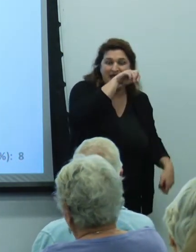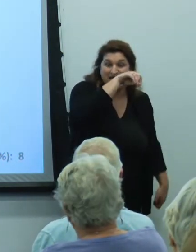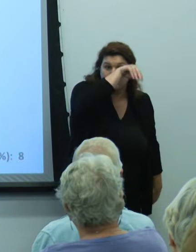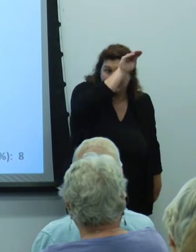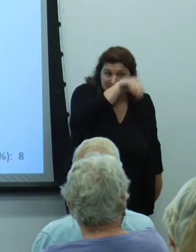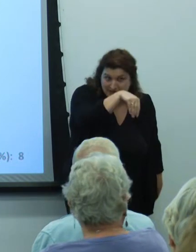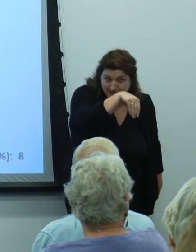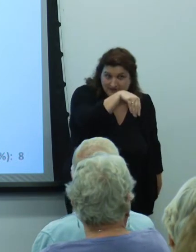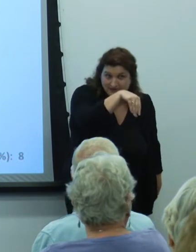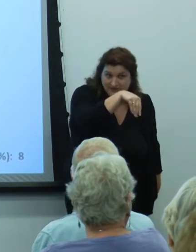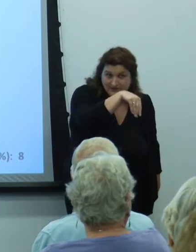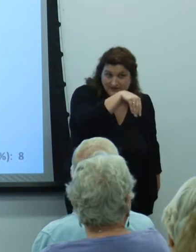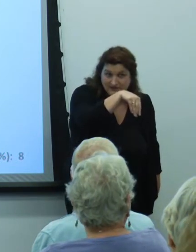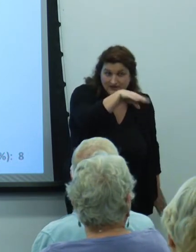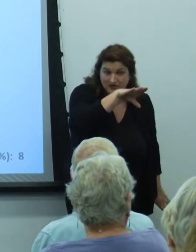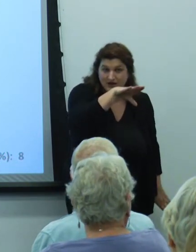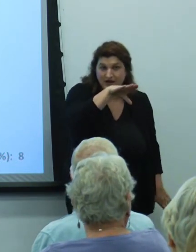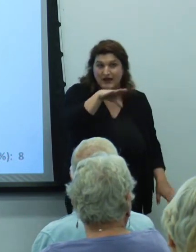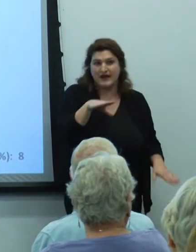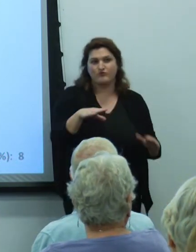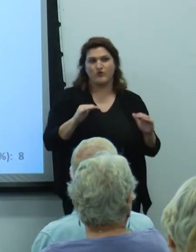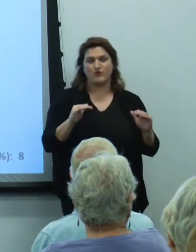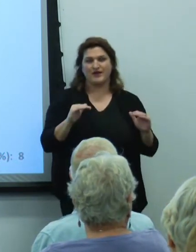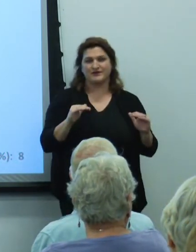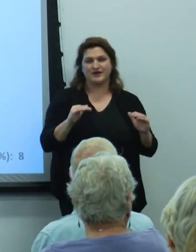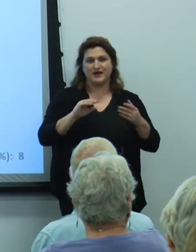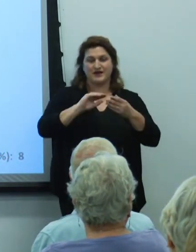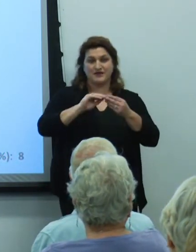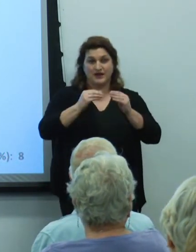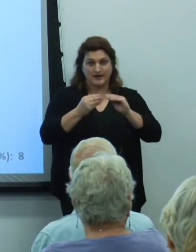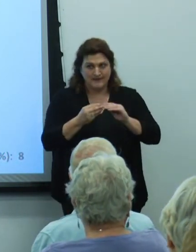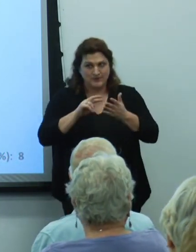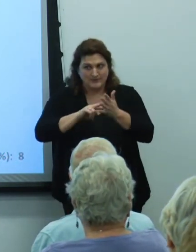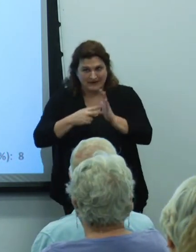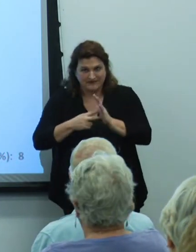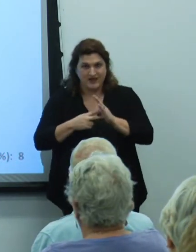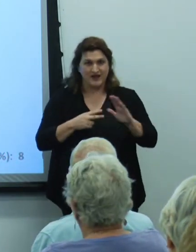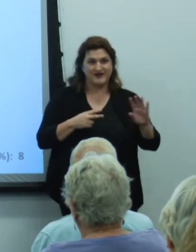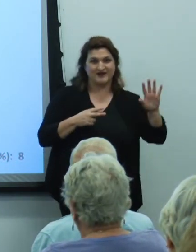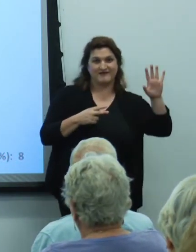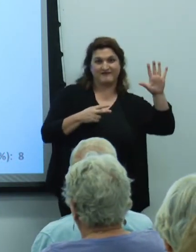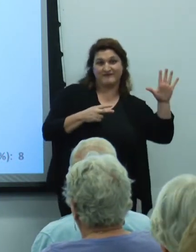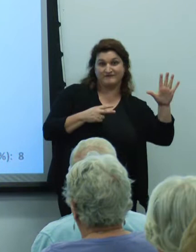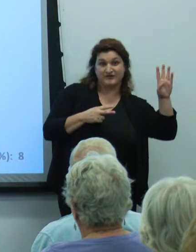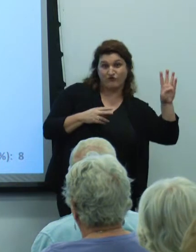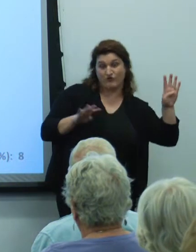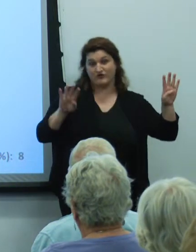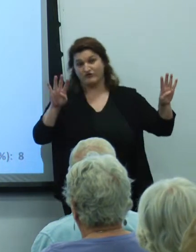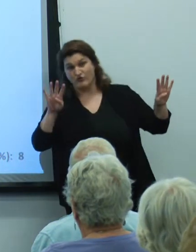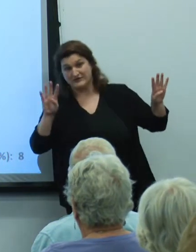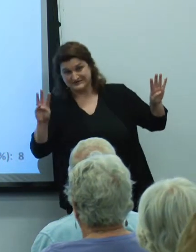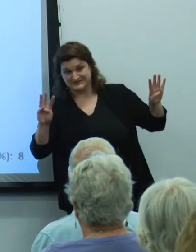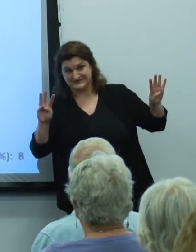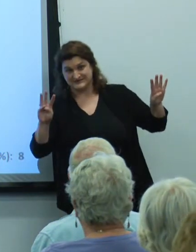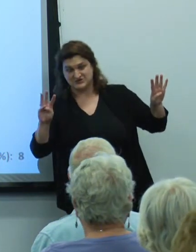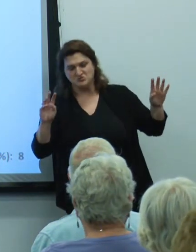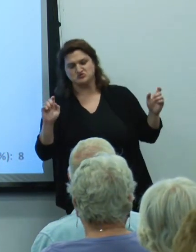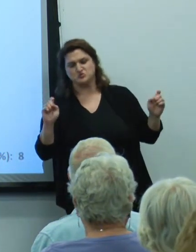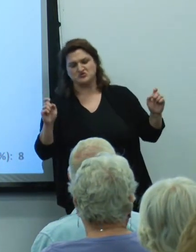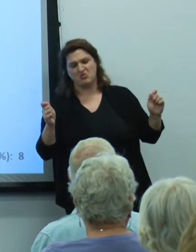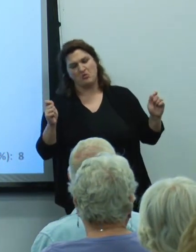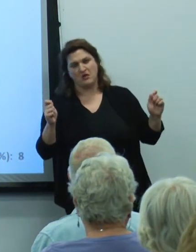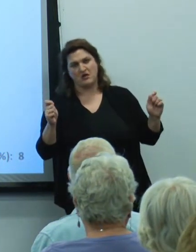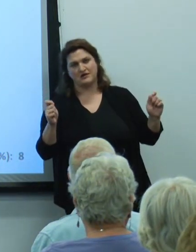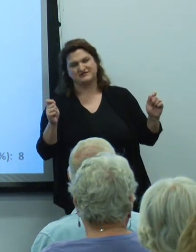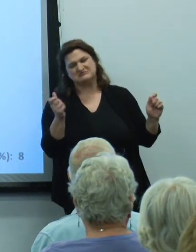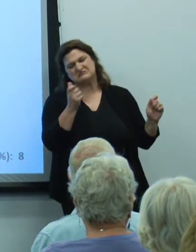80% when the partisan index was 54-46. Then they said, okay, well, we're going to switch it just so it's not